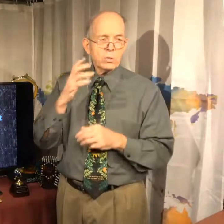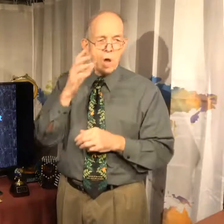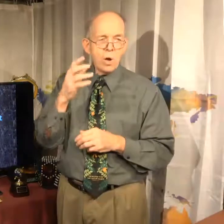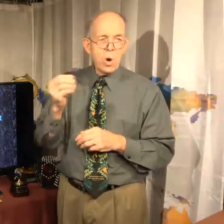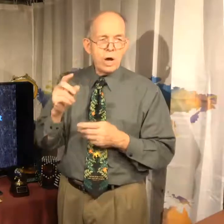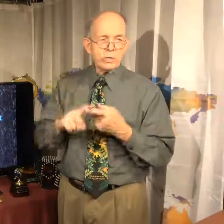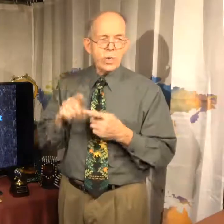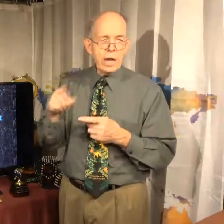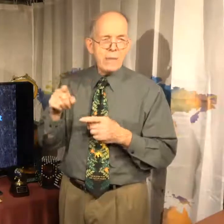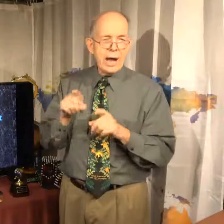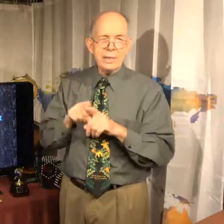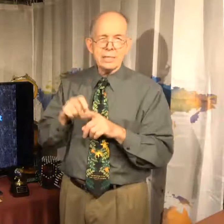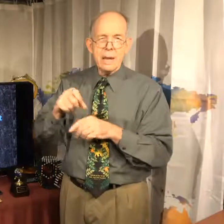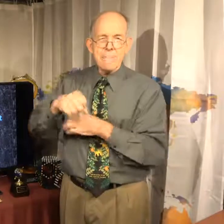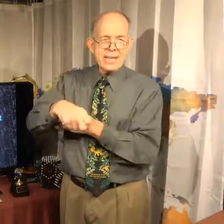Don't go unto him and Manai.